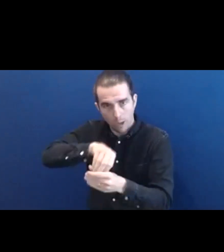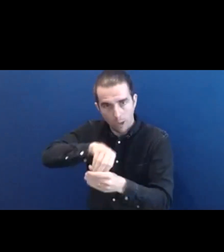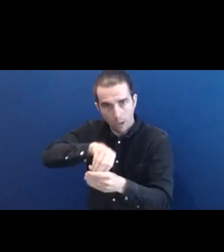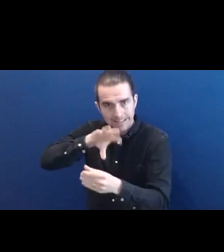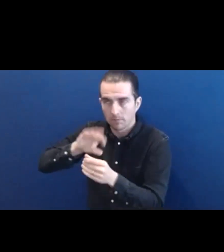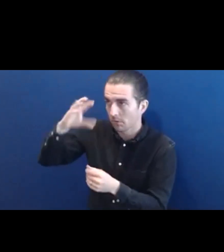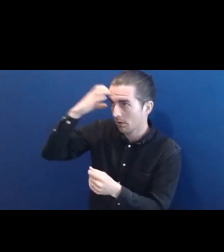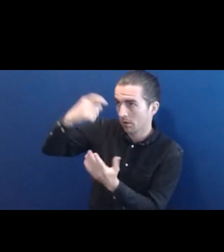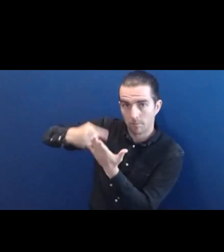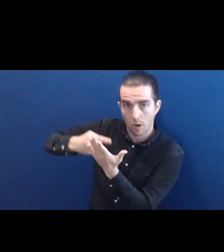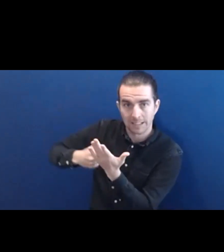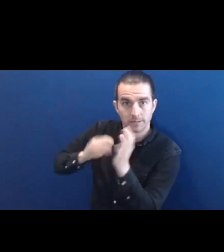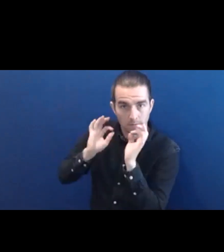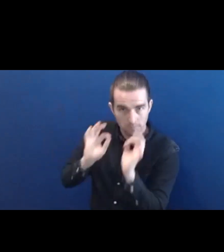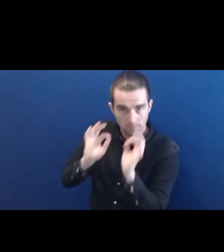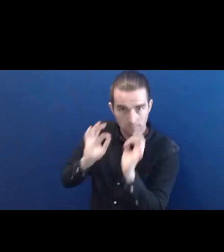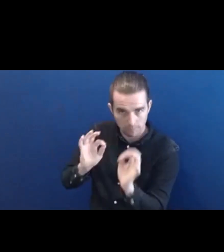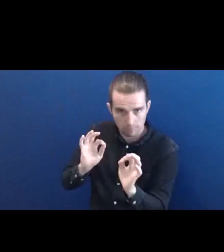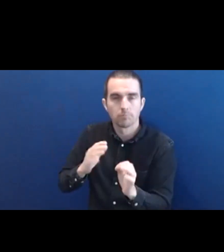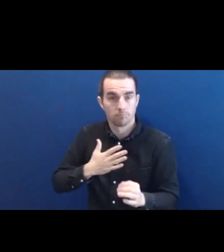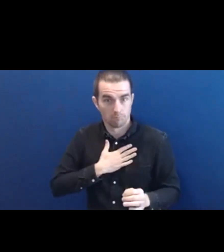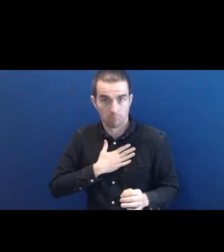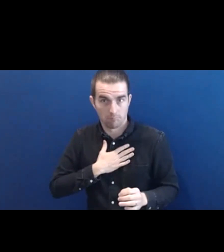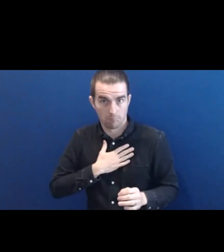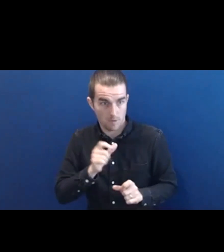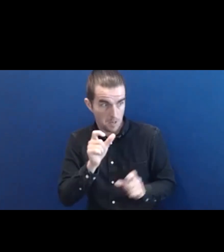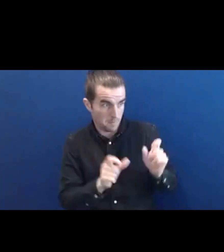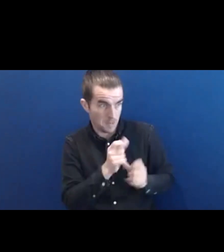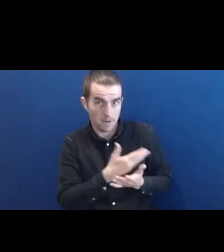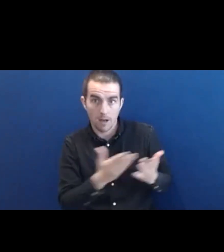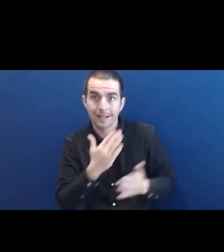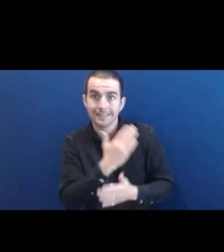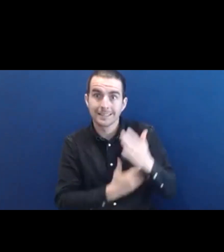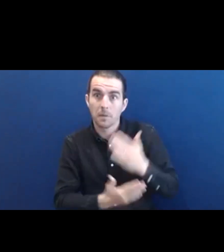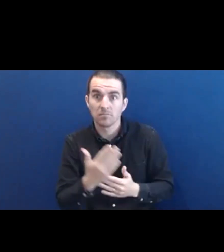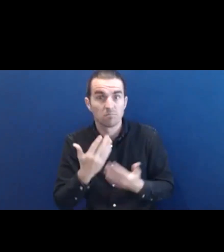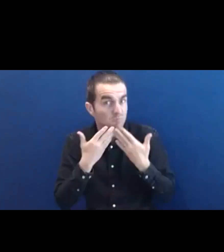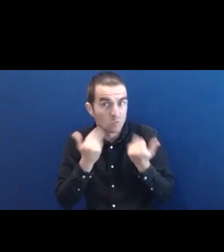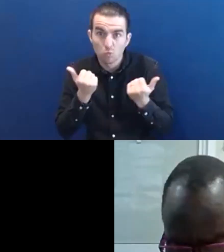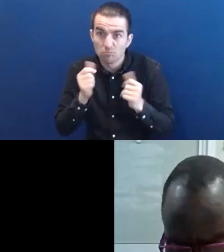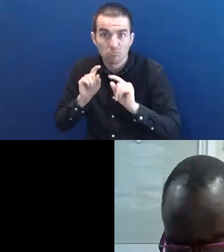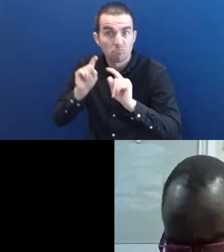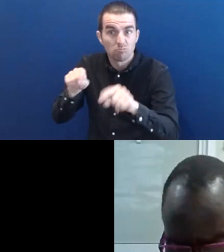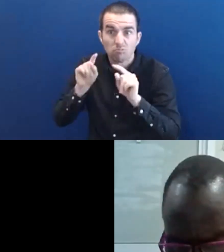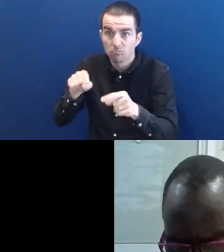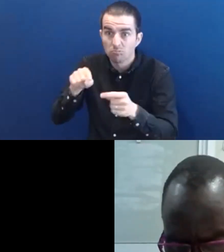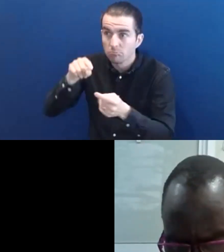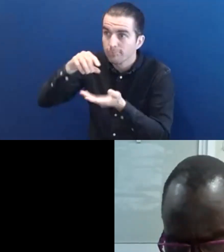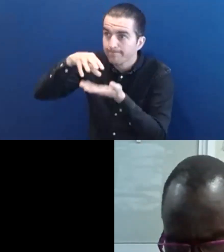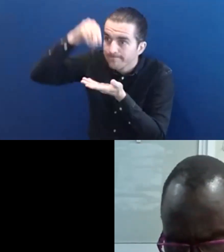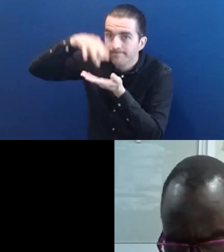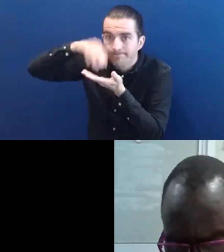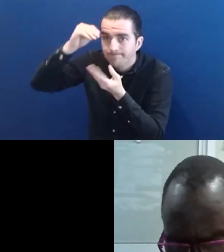not attending classes. They are cut out because there is no inclusive policy. So we've been